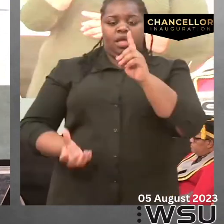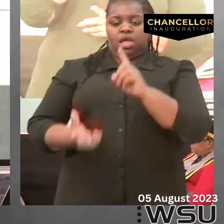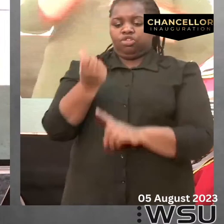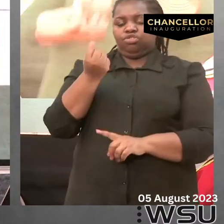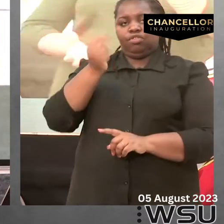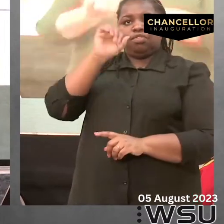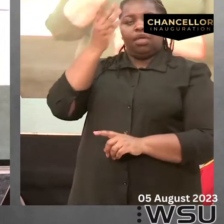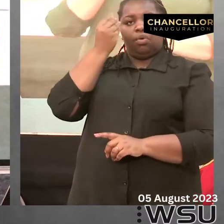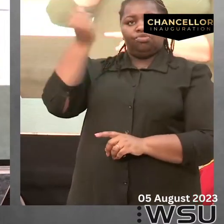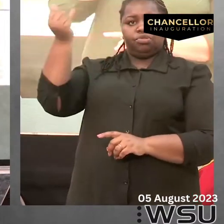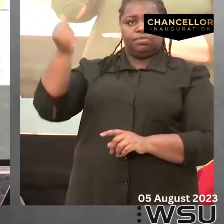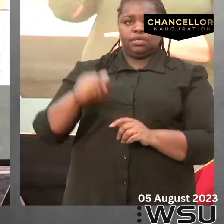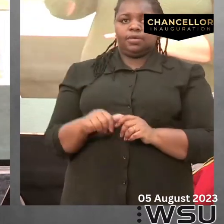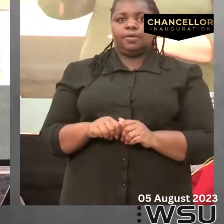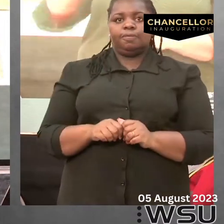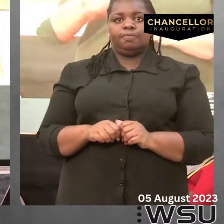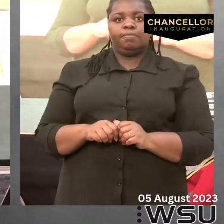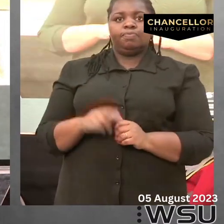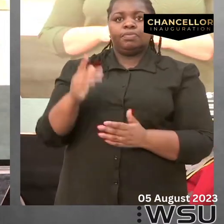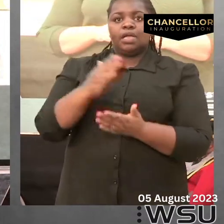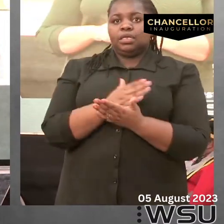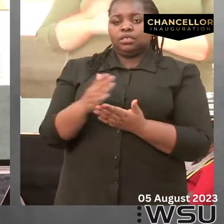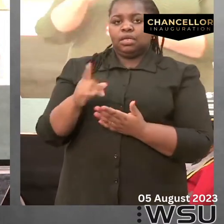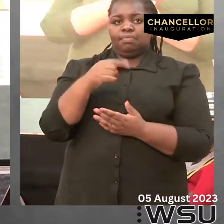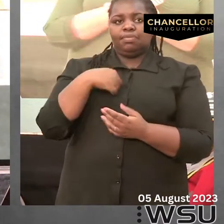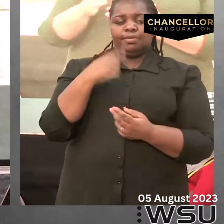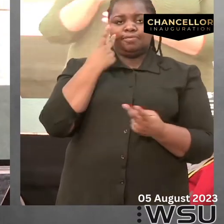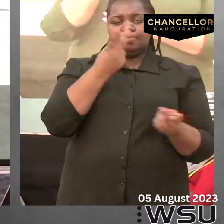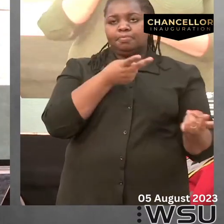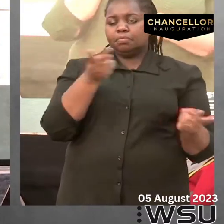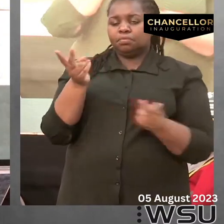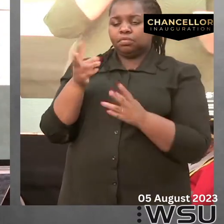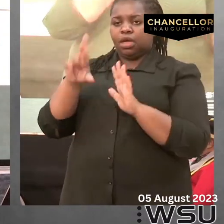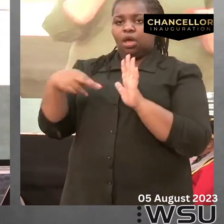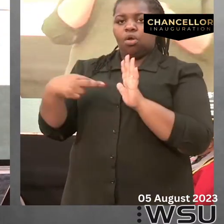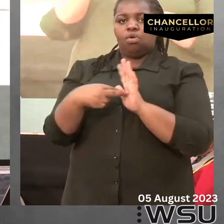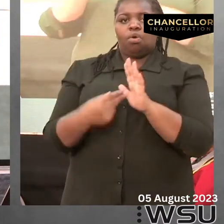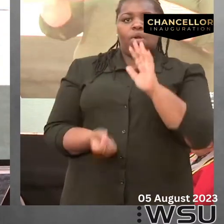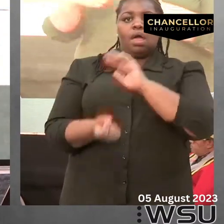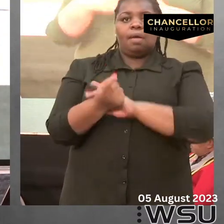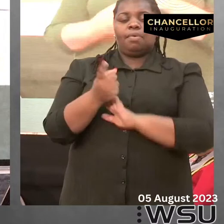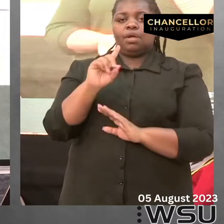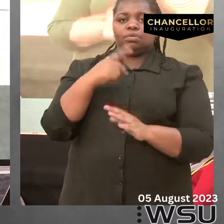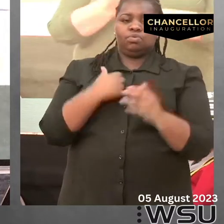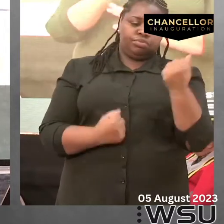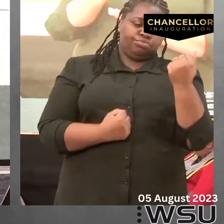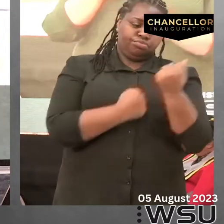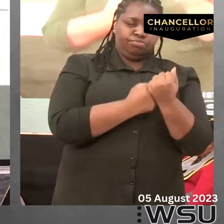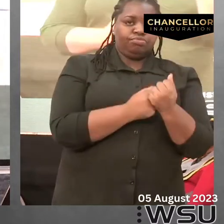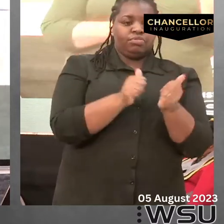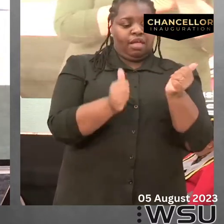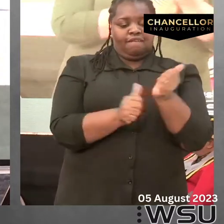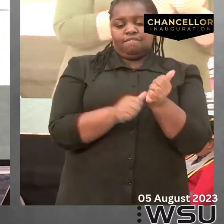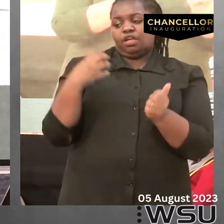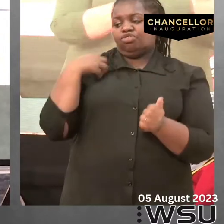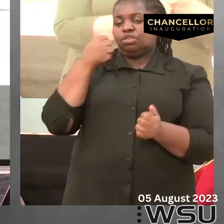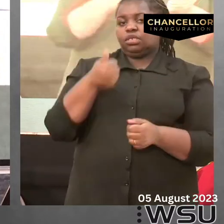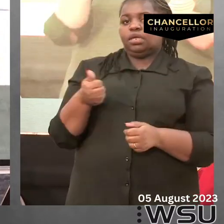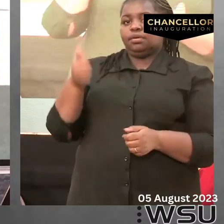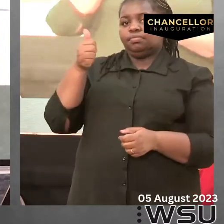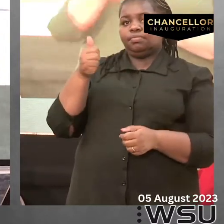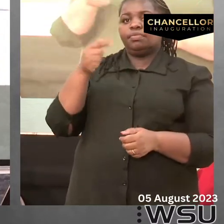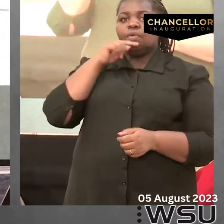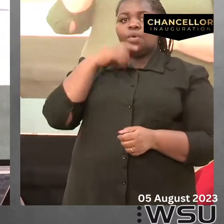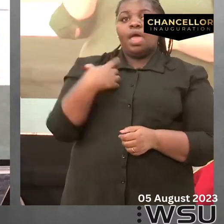dreams. One of the roles that I see playing is to support the Vice Chancellor. We